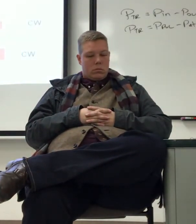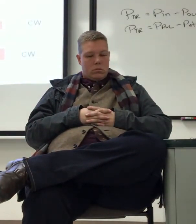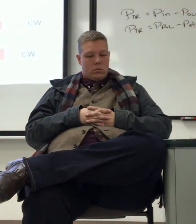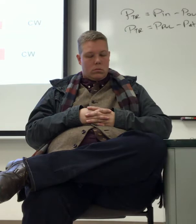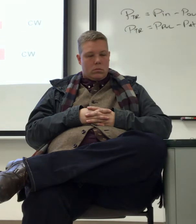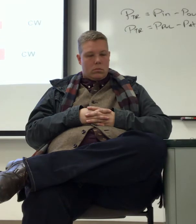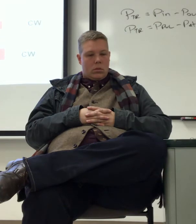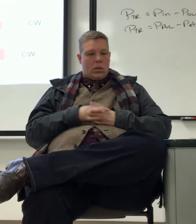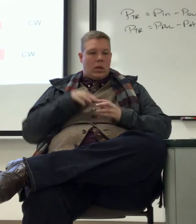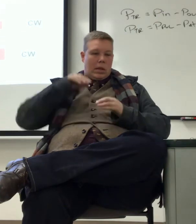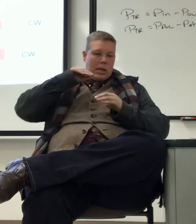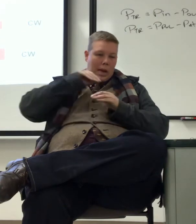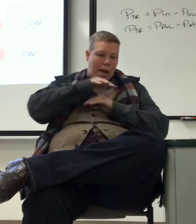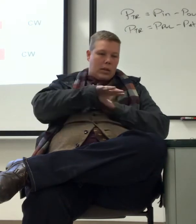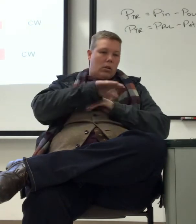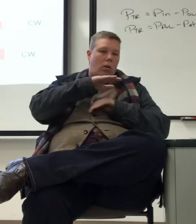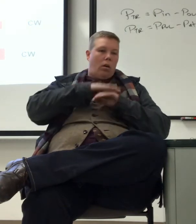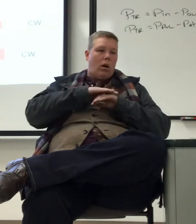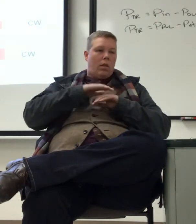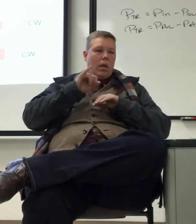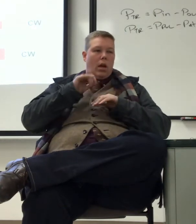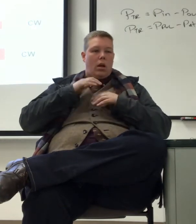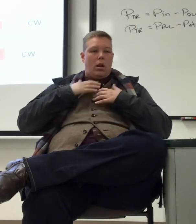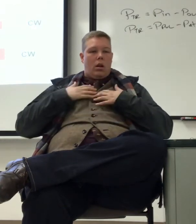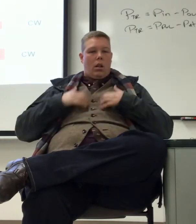lung and chest wall.